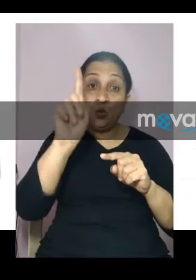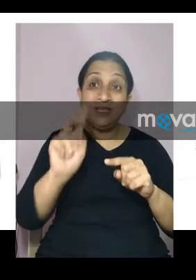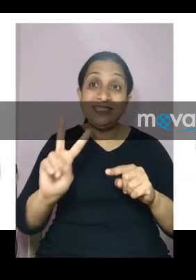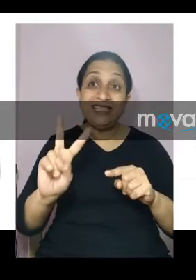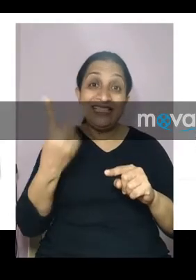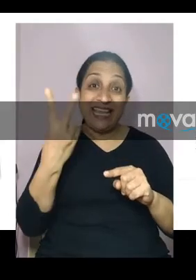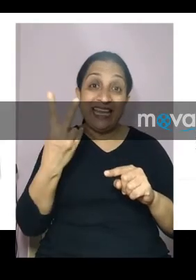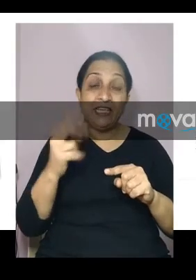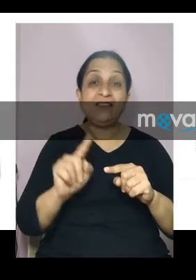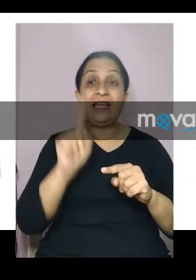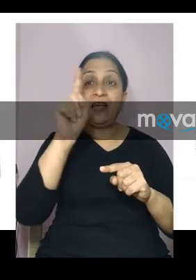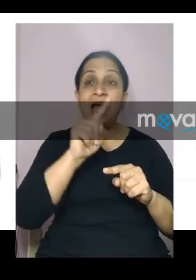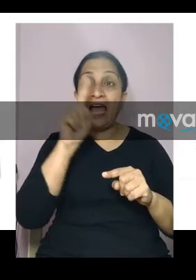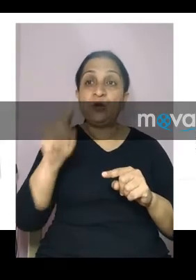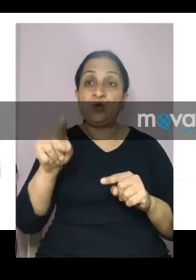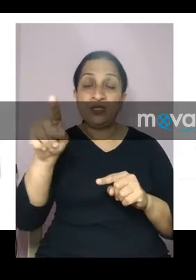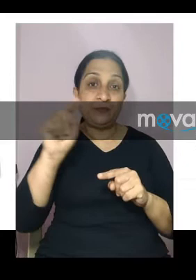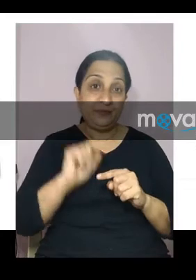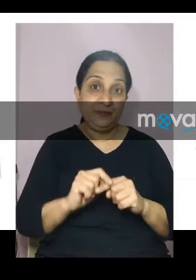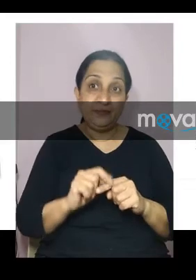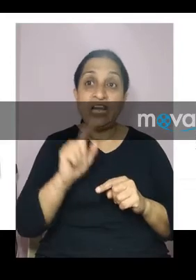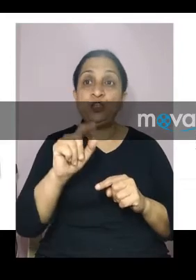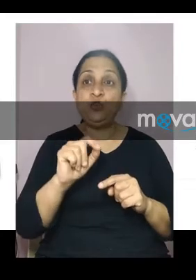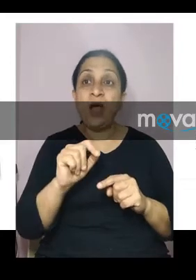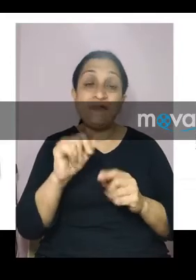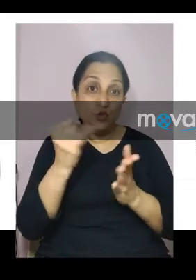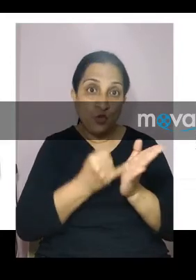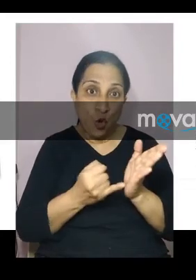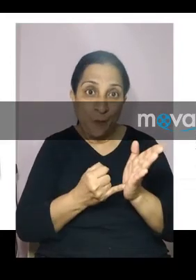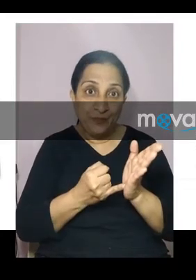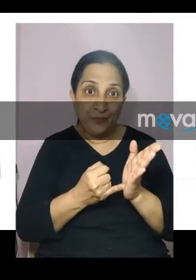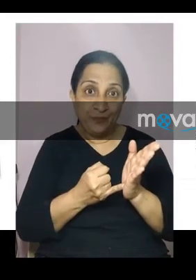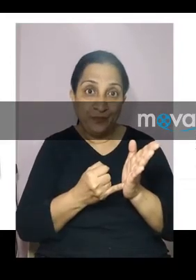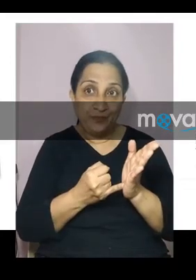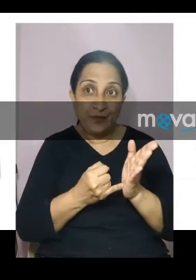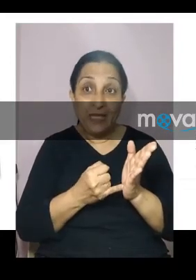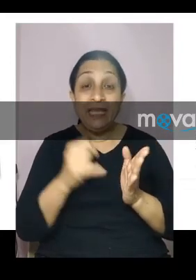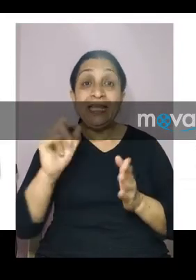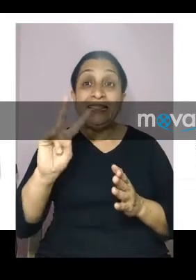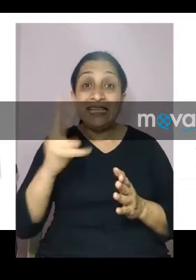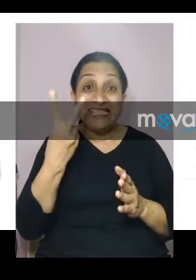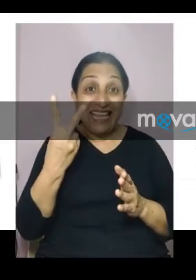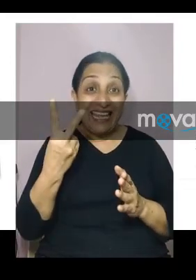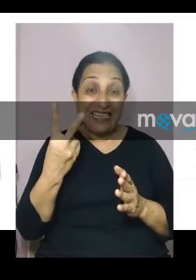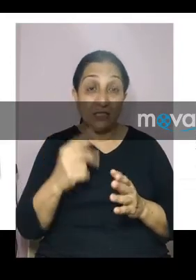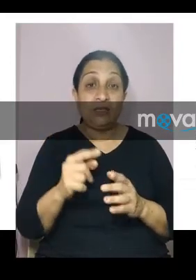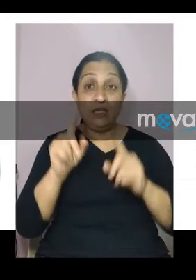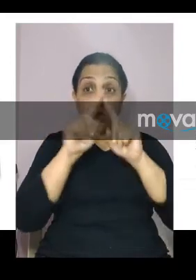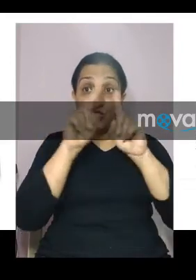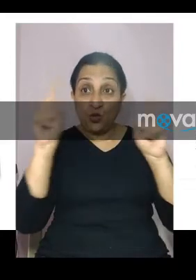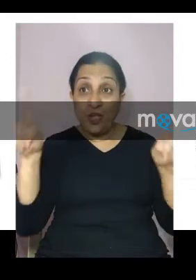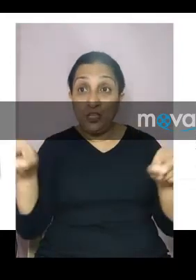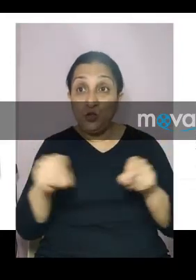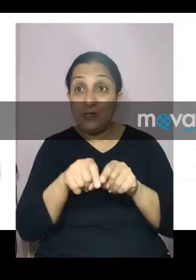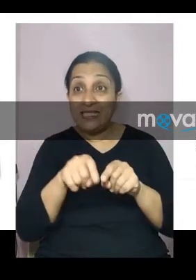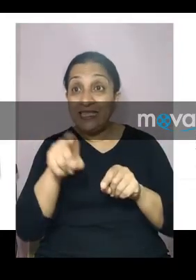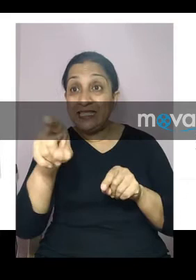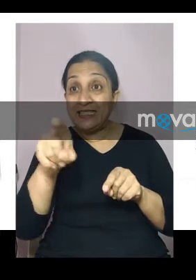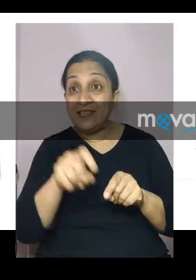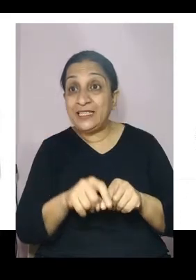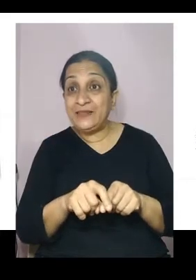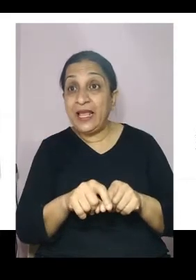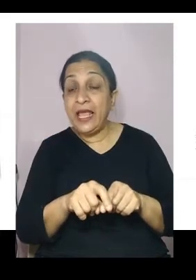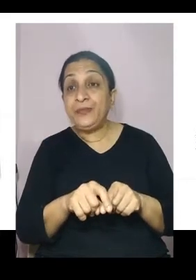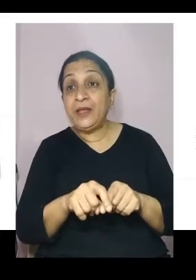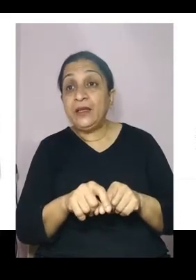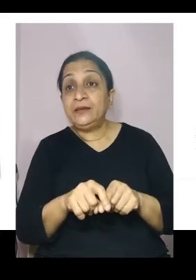to the second there are arrows that you have to draw. In the second square you will see it